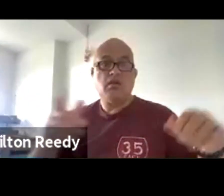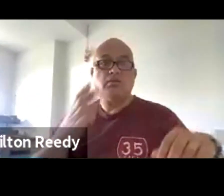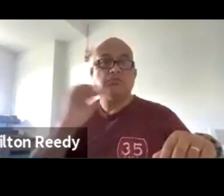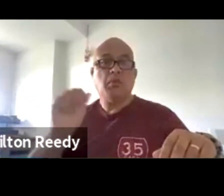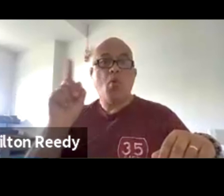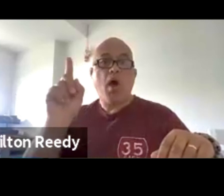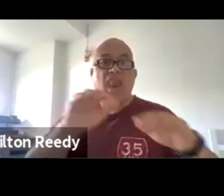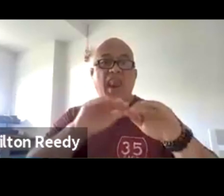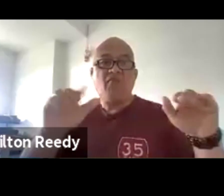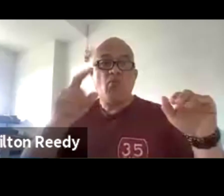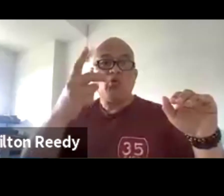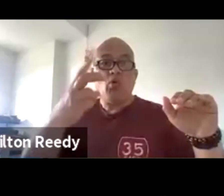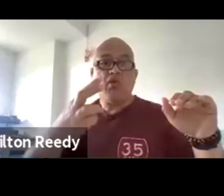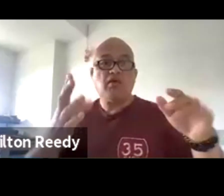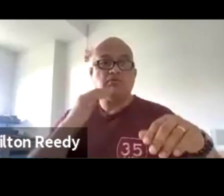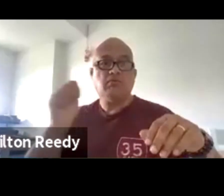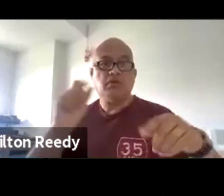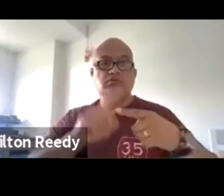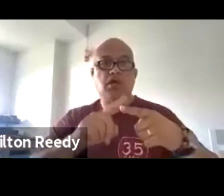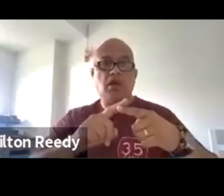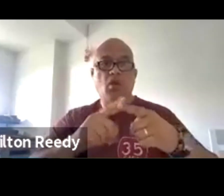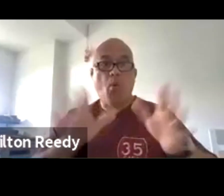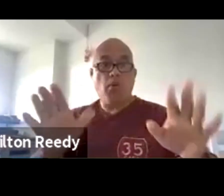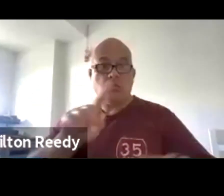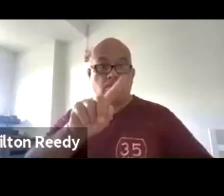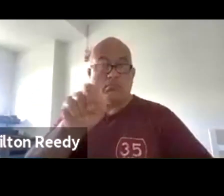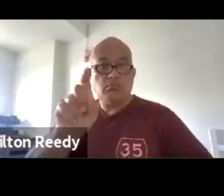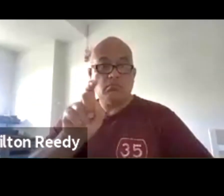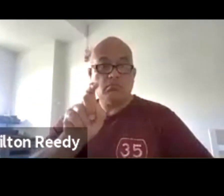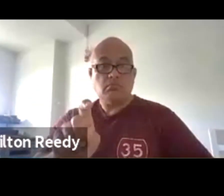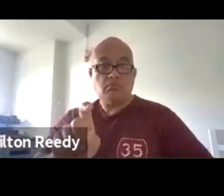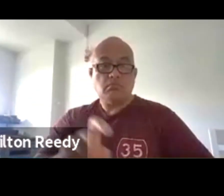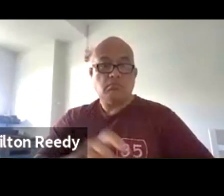will be fully open when we're back at level 1?